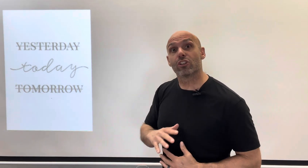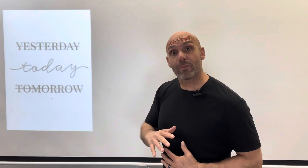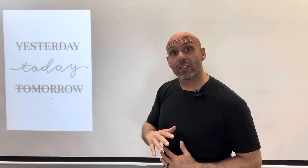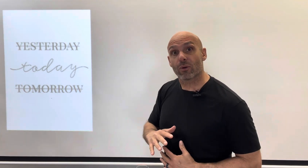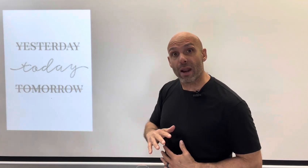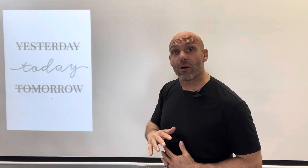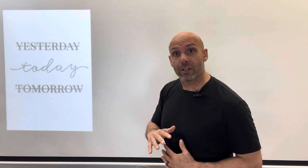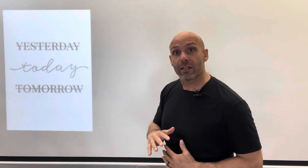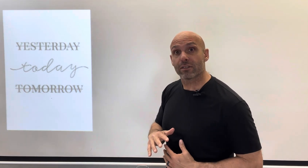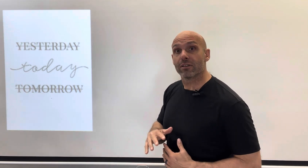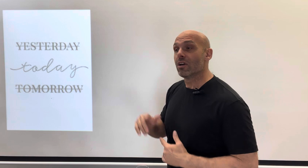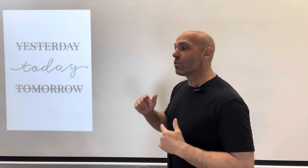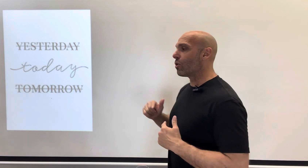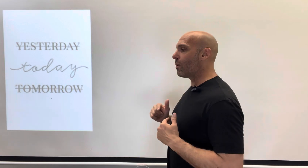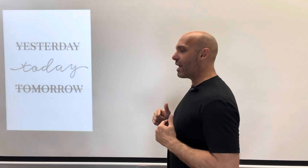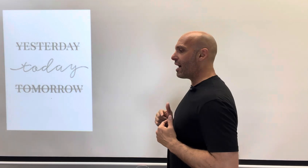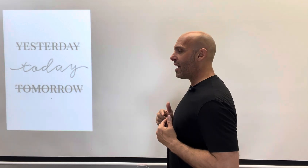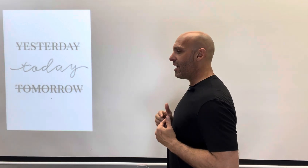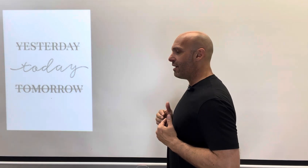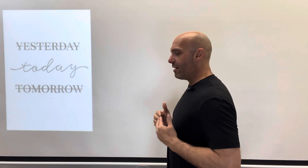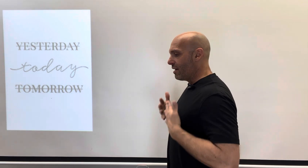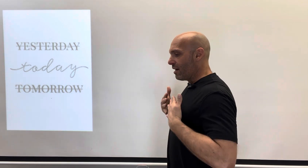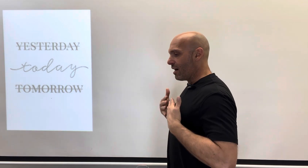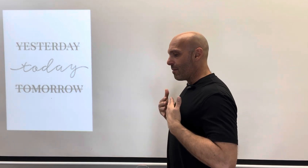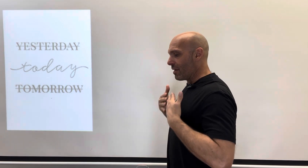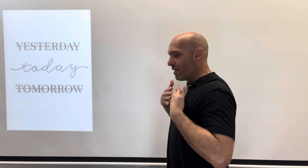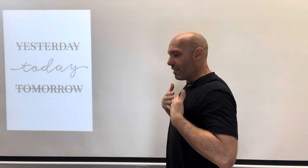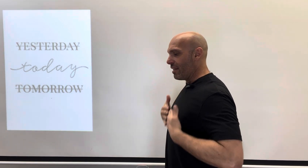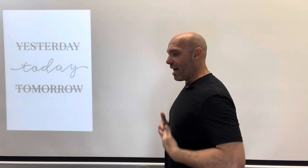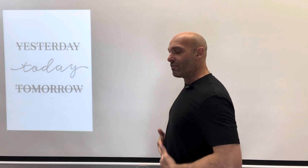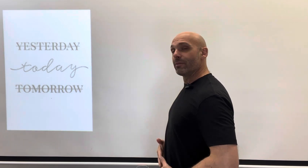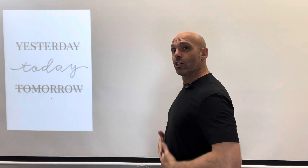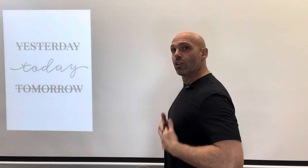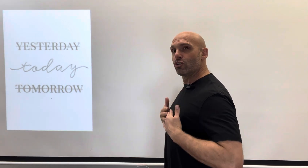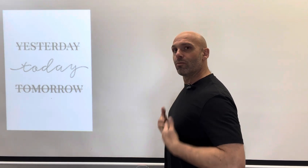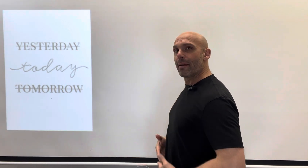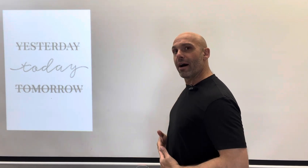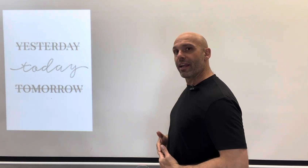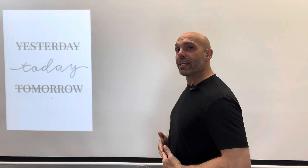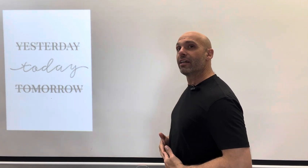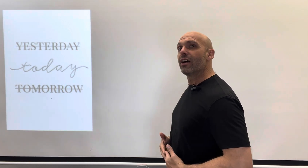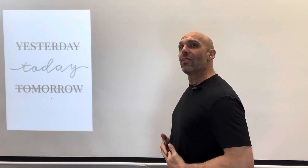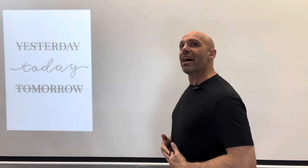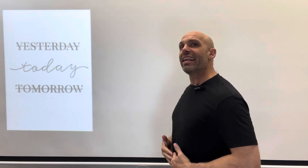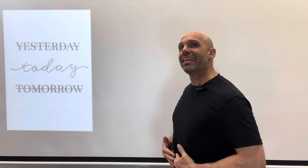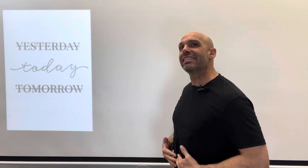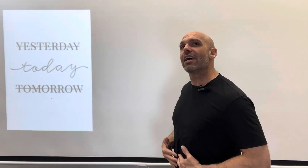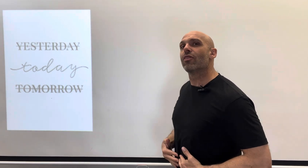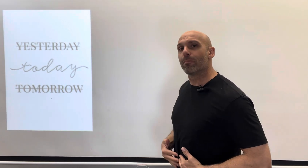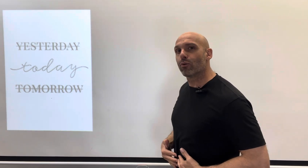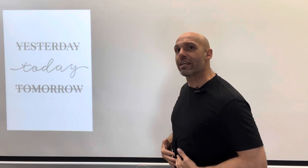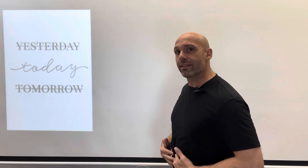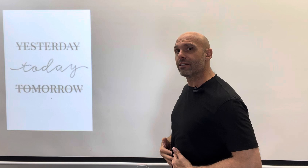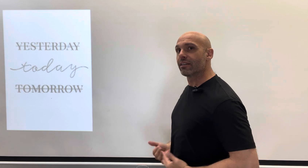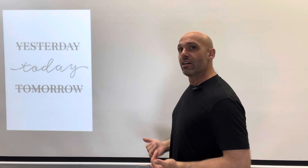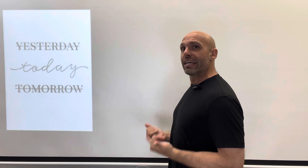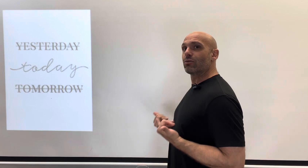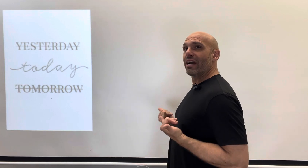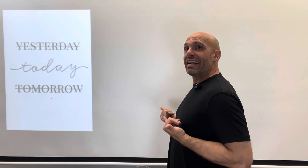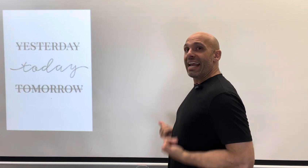space around us. So when I have something close to my body, that is the present. That's why